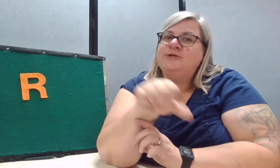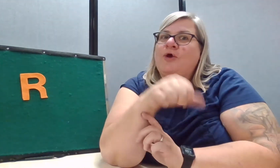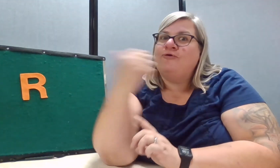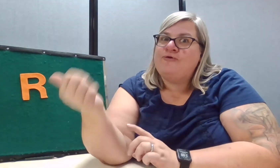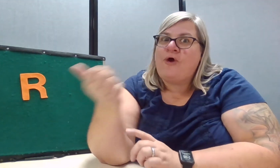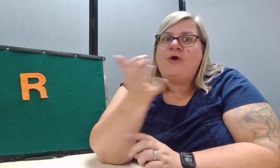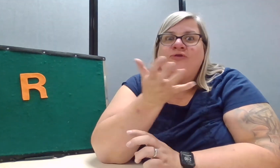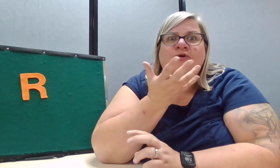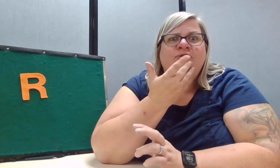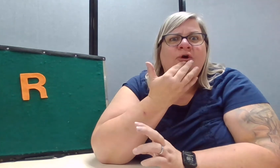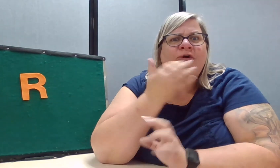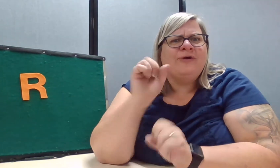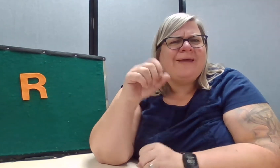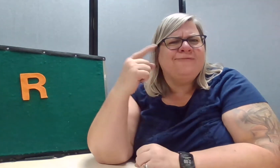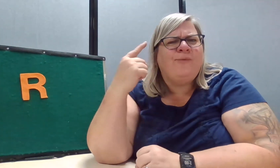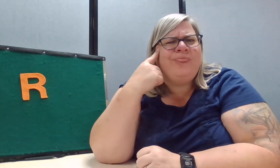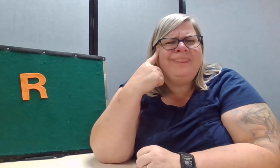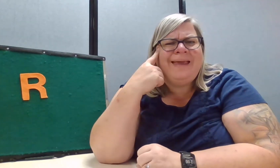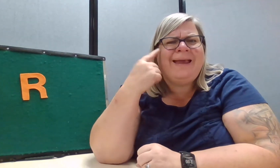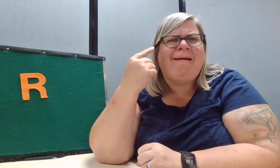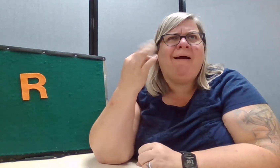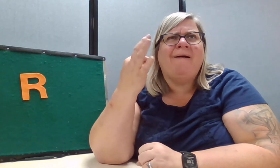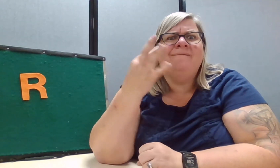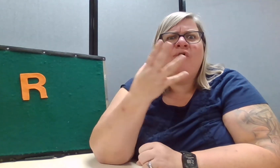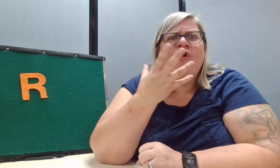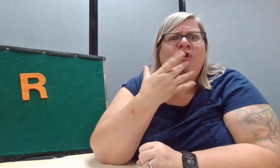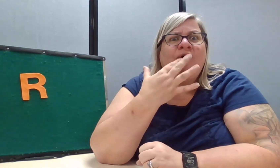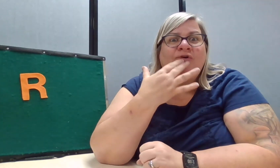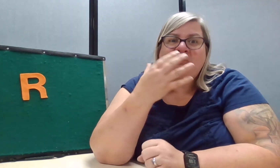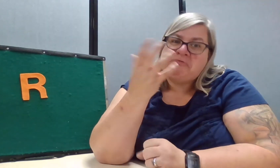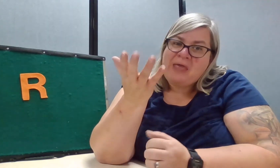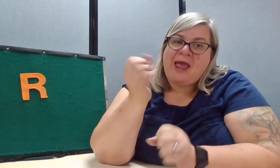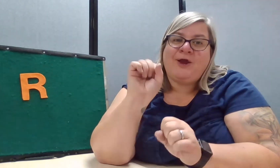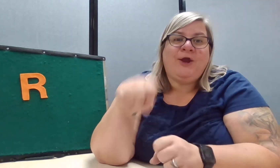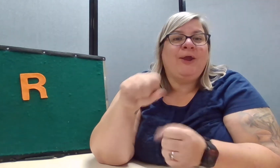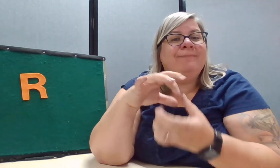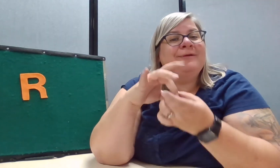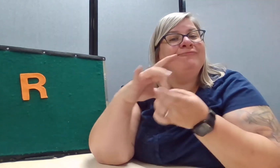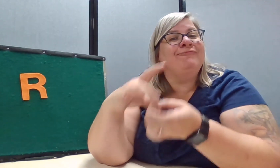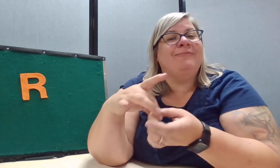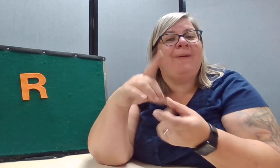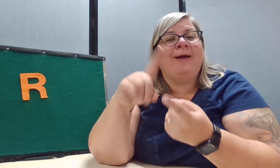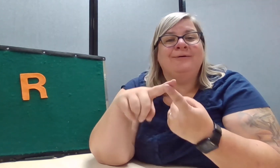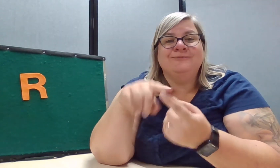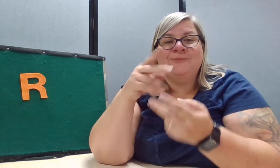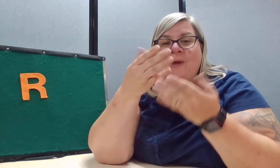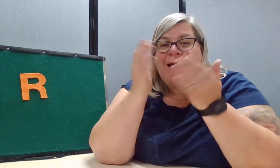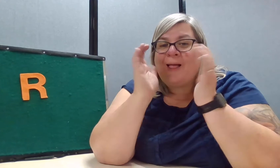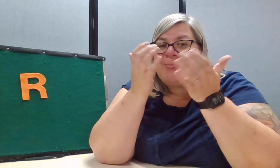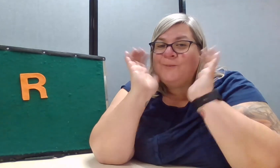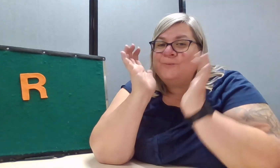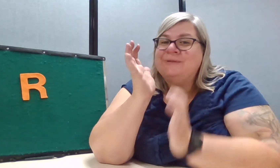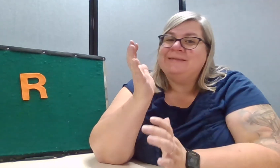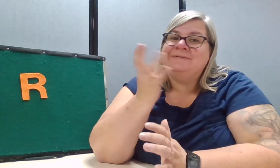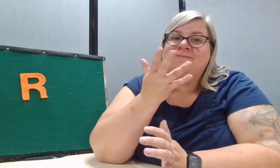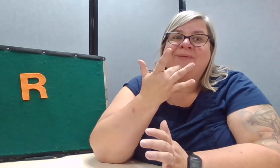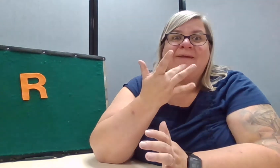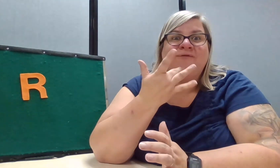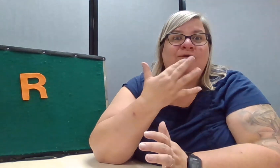This is another color that you have to think of. It could be related to Halloween. Maybe